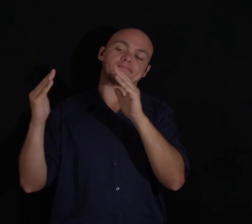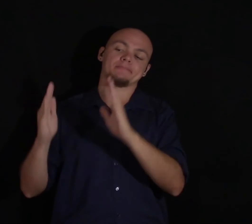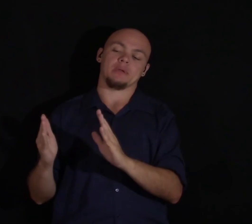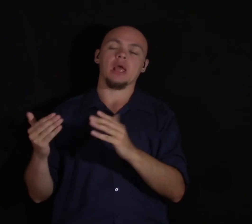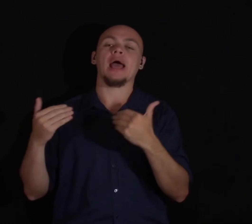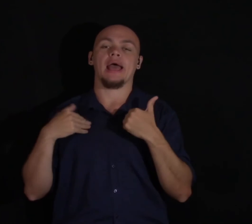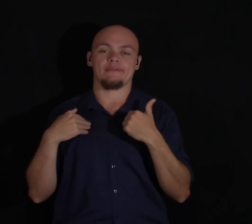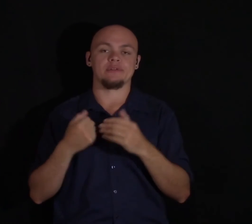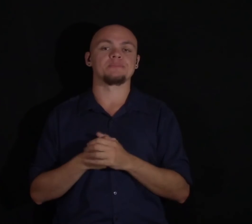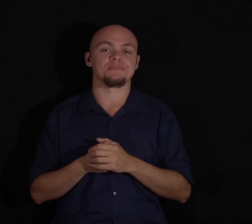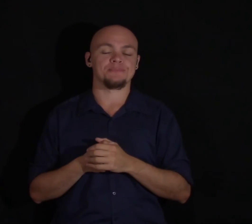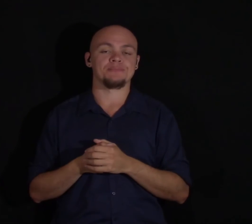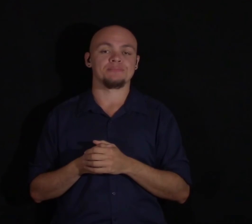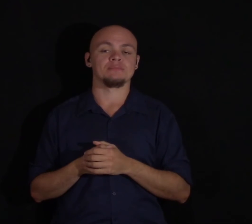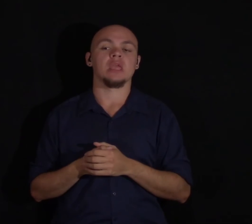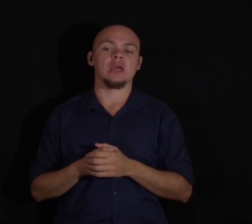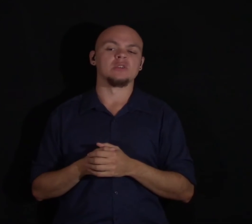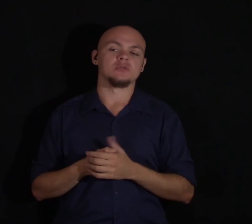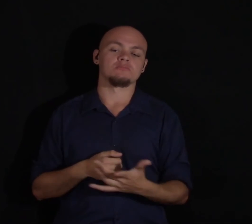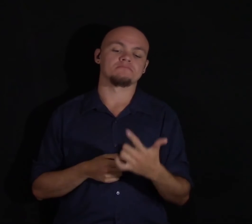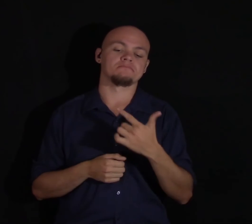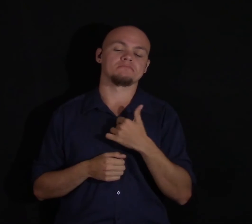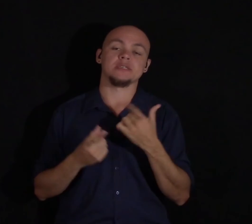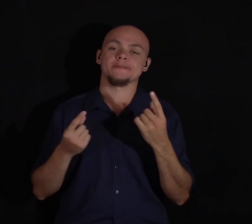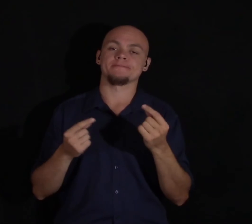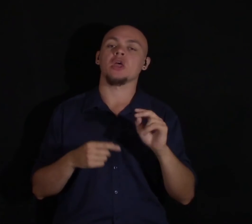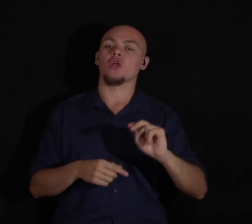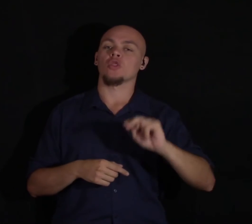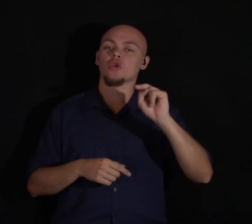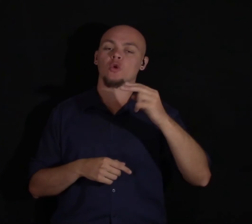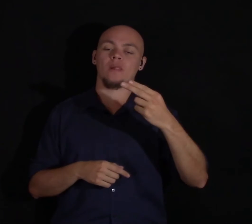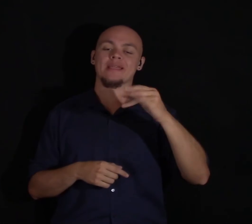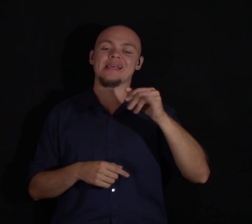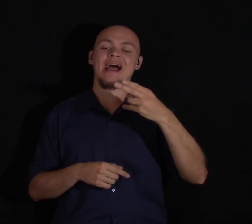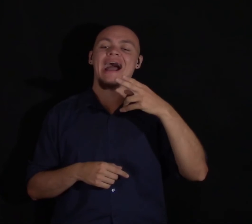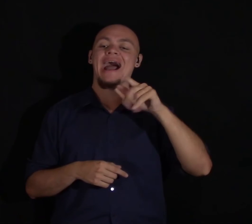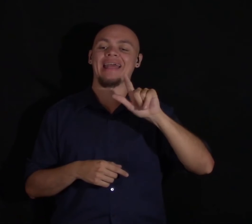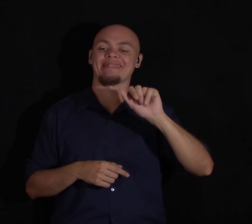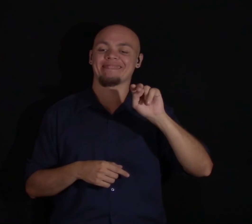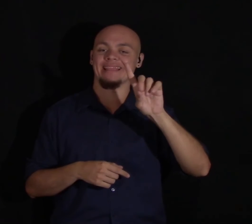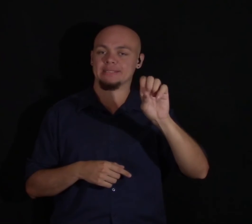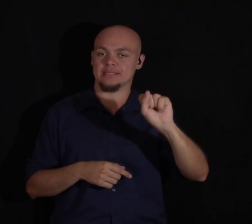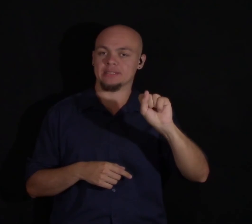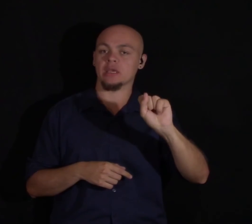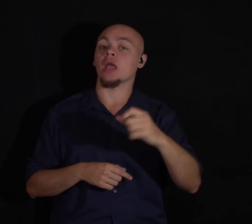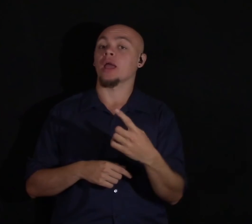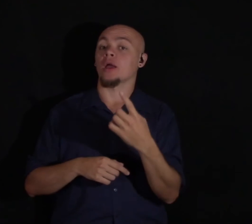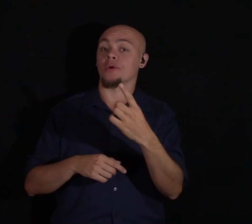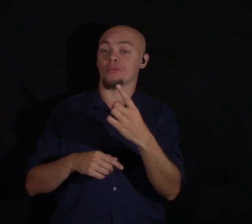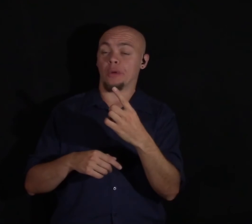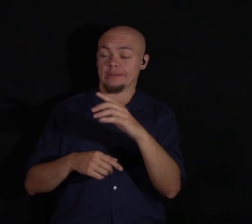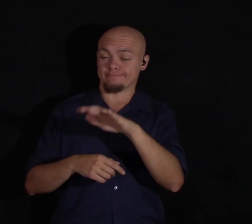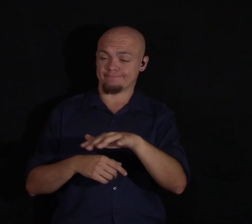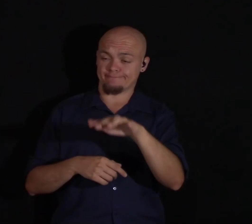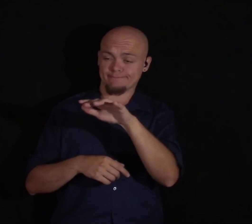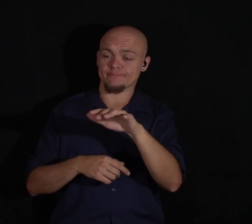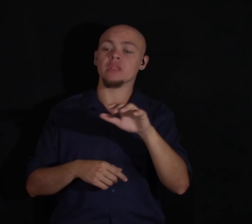With this resolution I traversed the northern Highlands, and fixed on one of the remotest of the Orkneys as the scene of